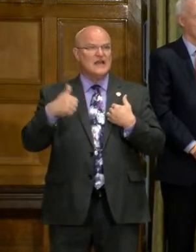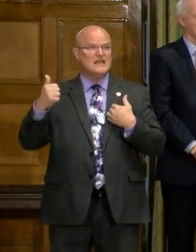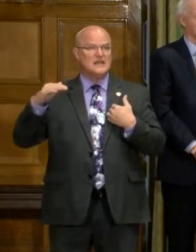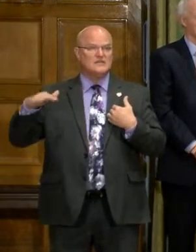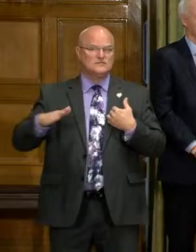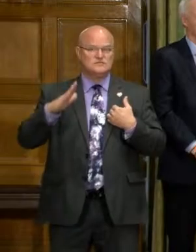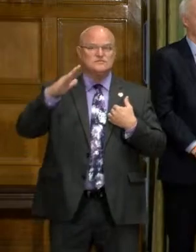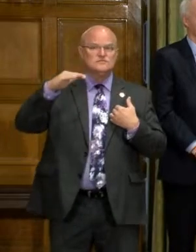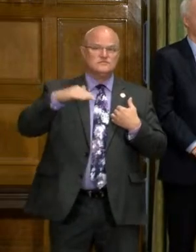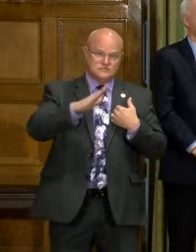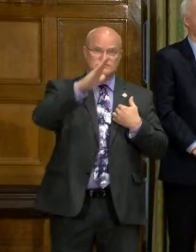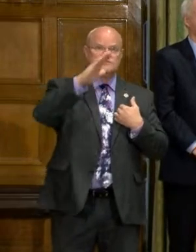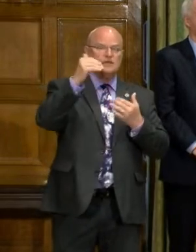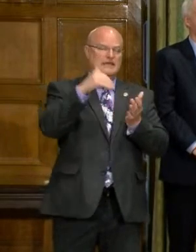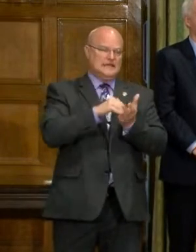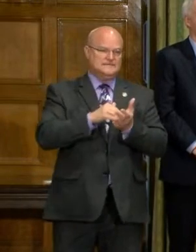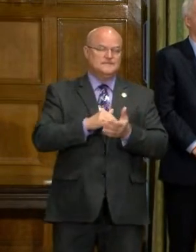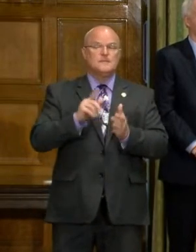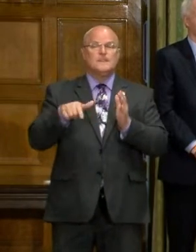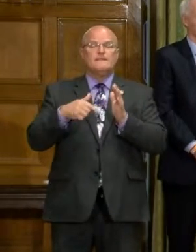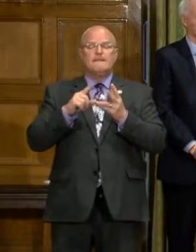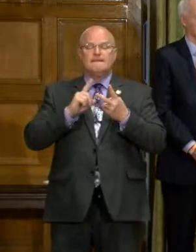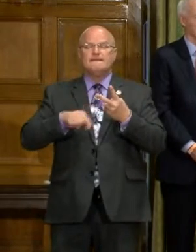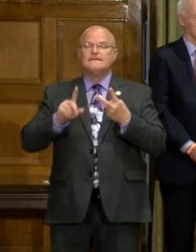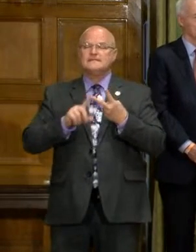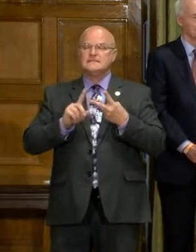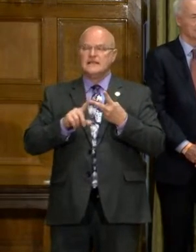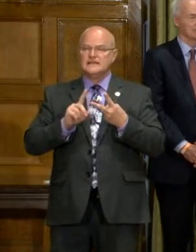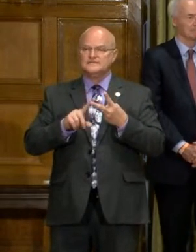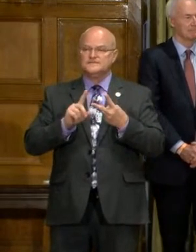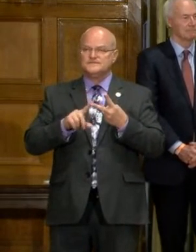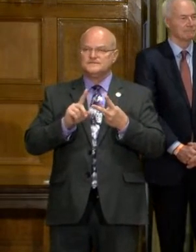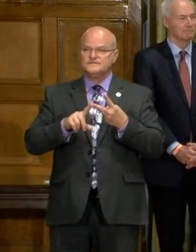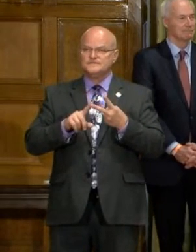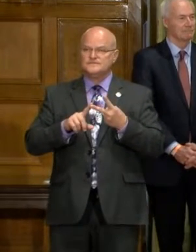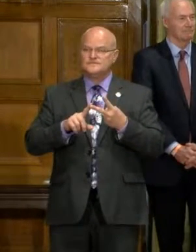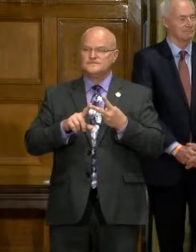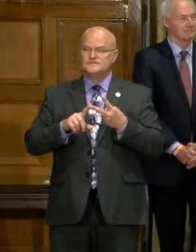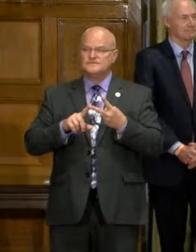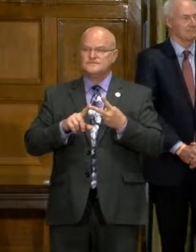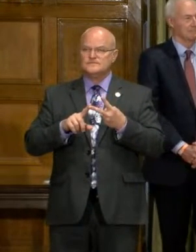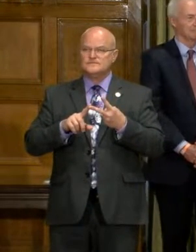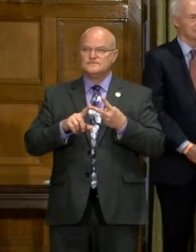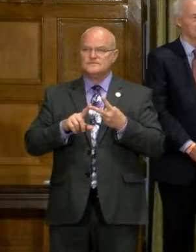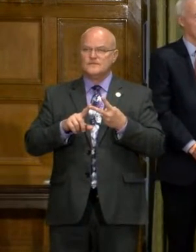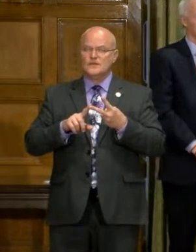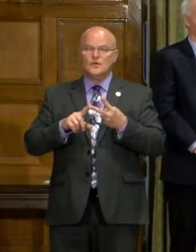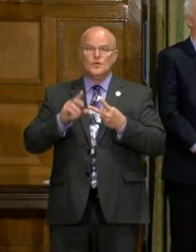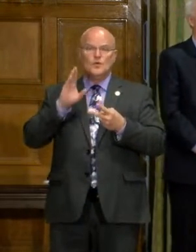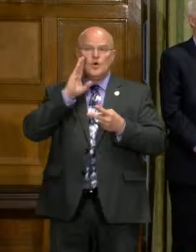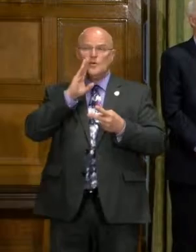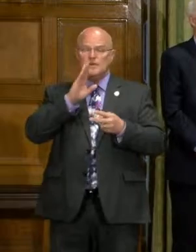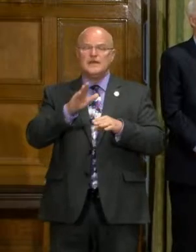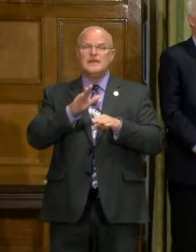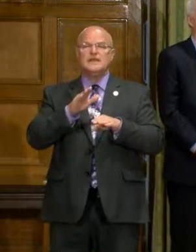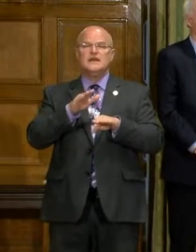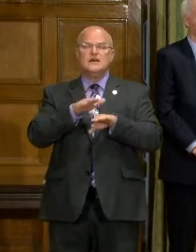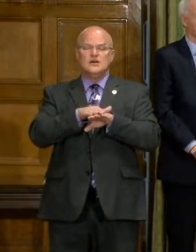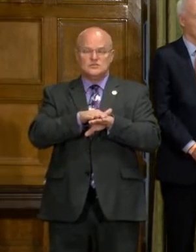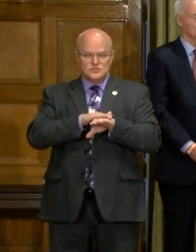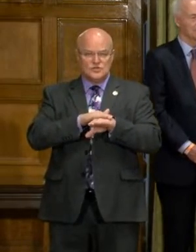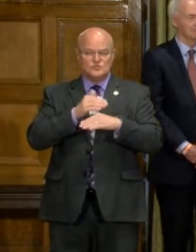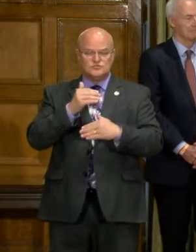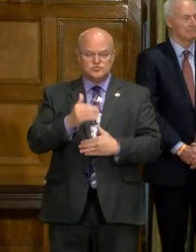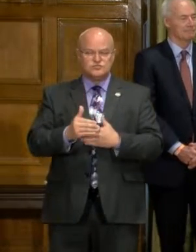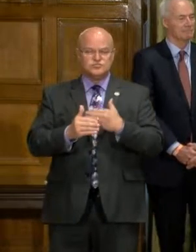another wave of infections. The second is that it's going to be a gradual process,